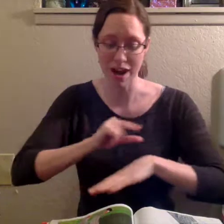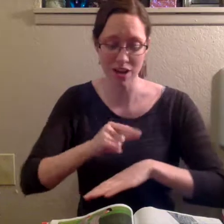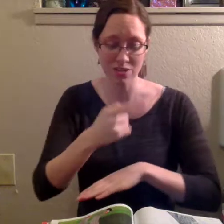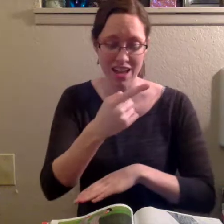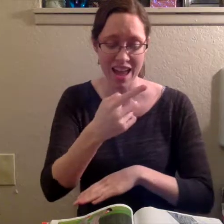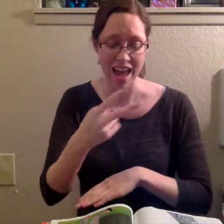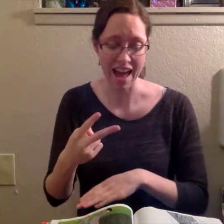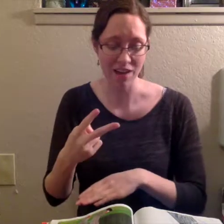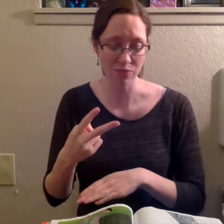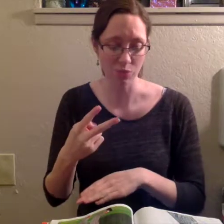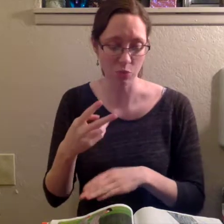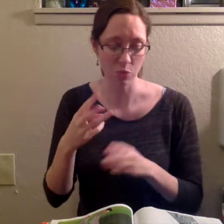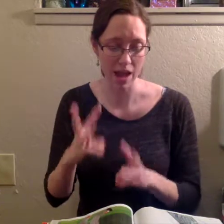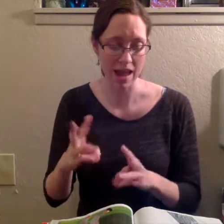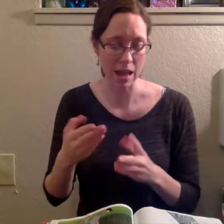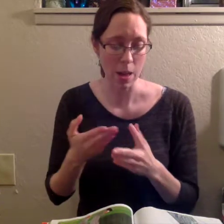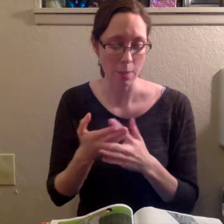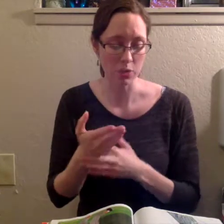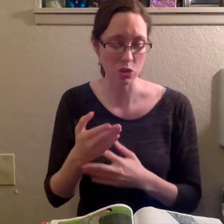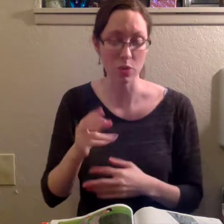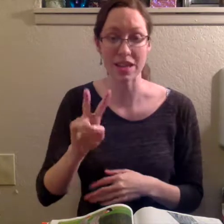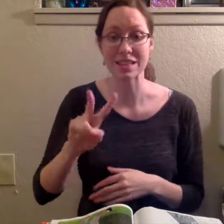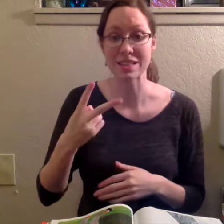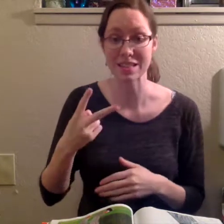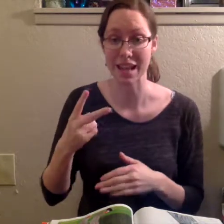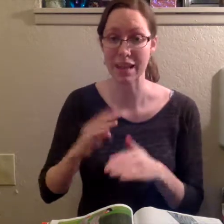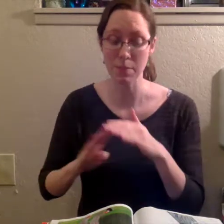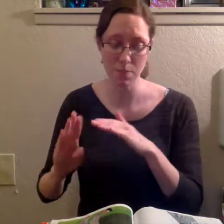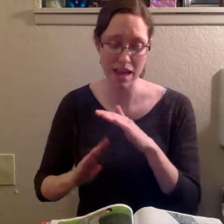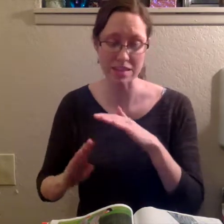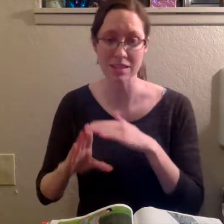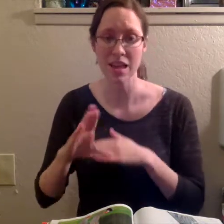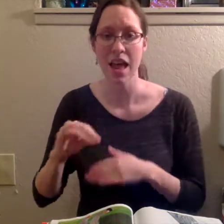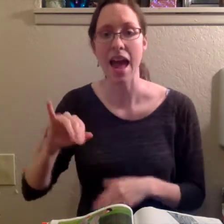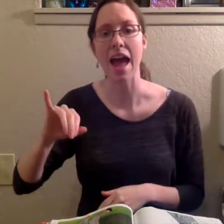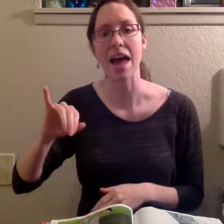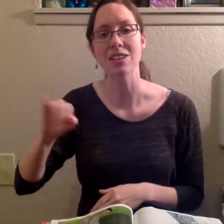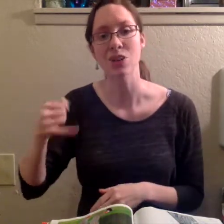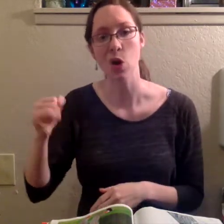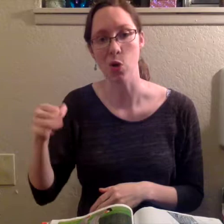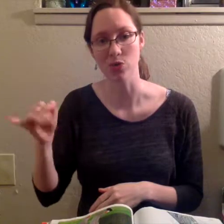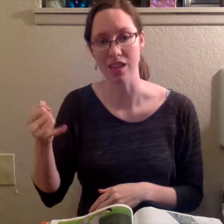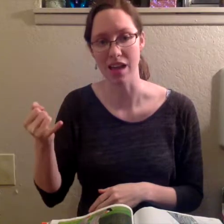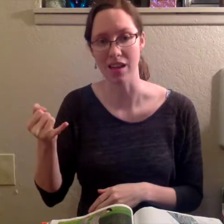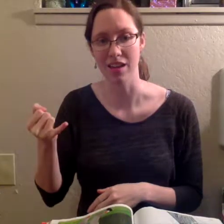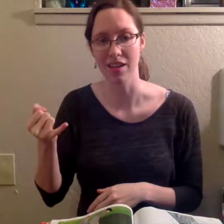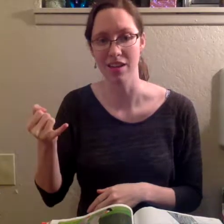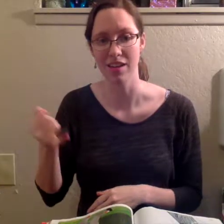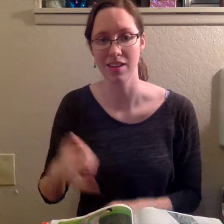ground halfway between second base and Jose.